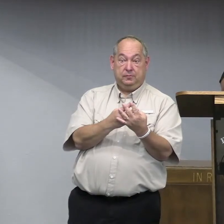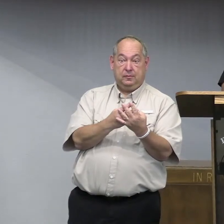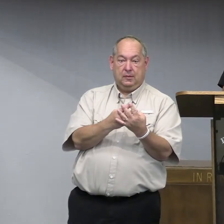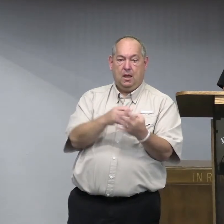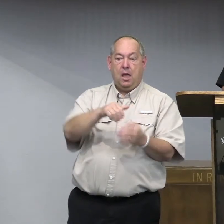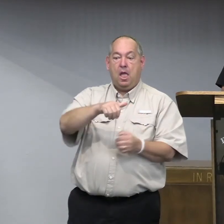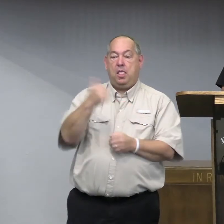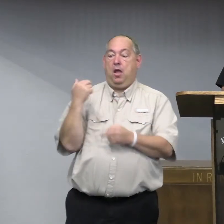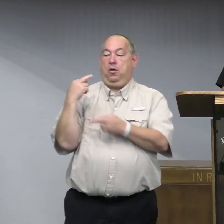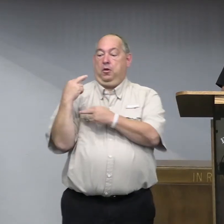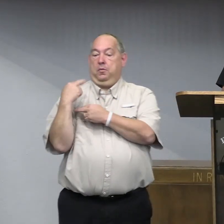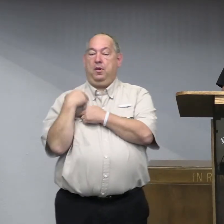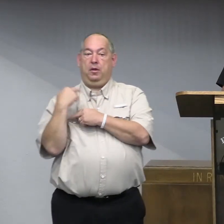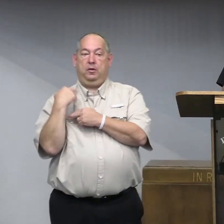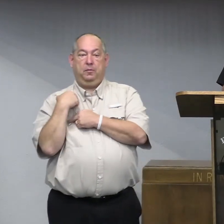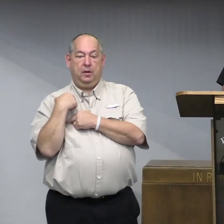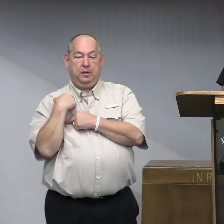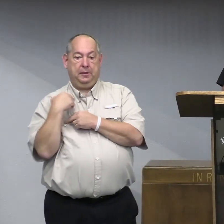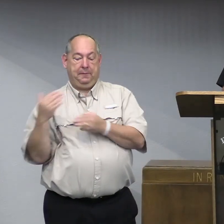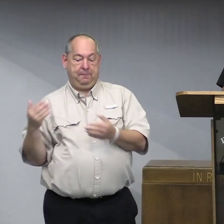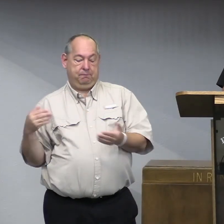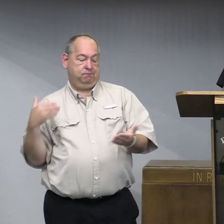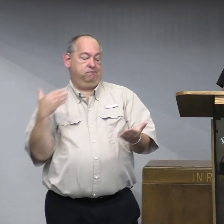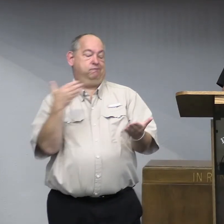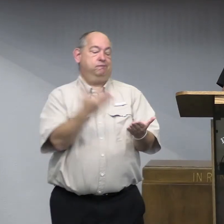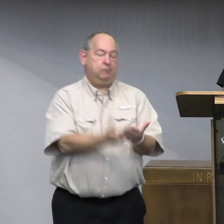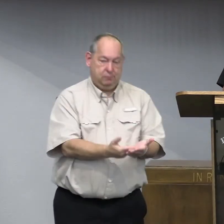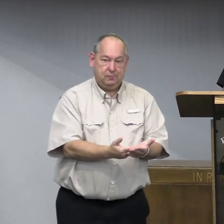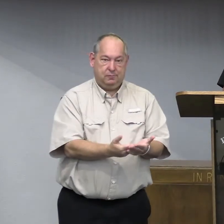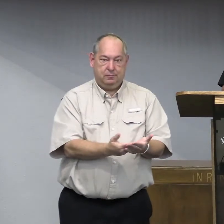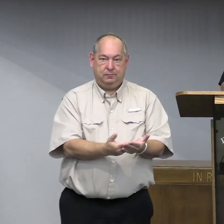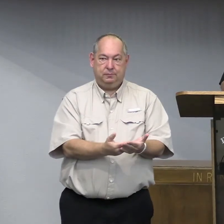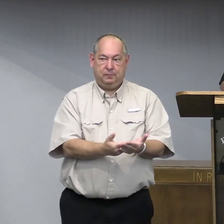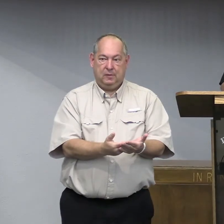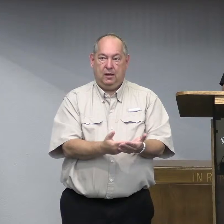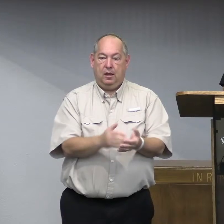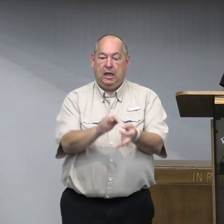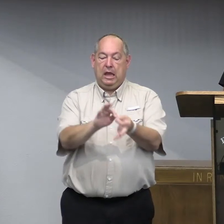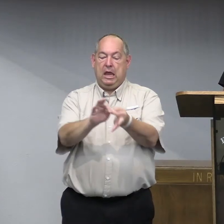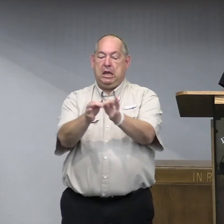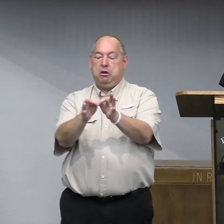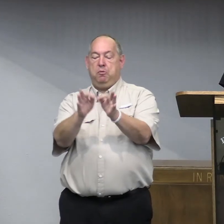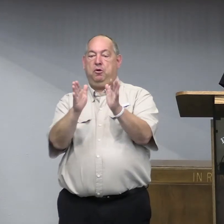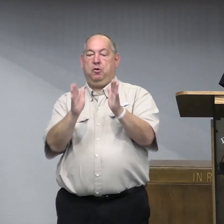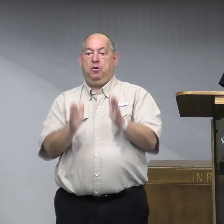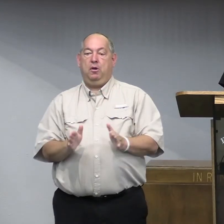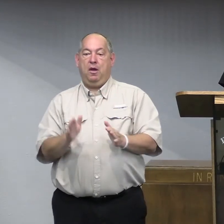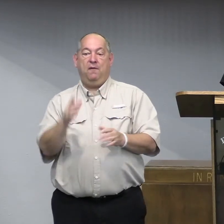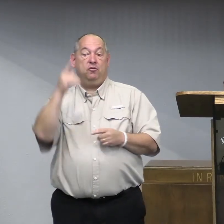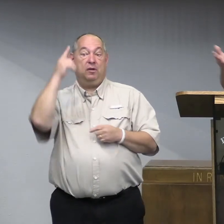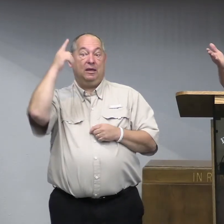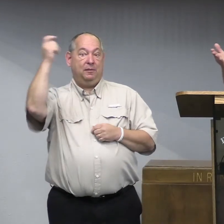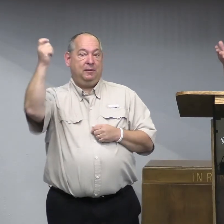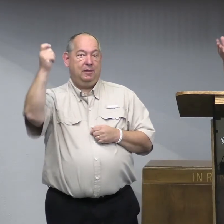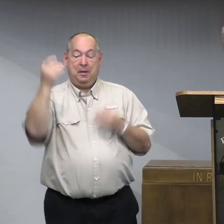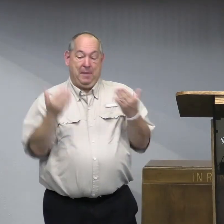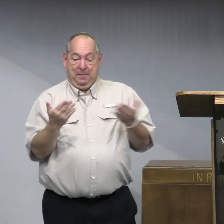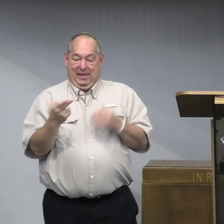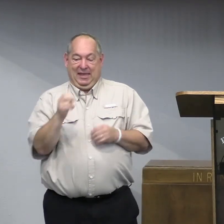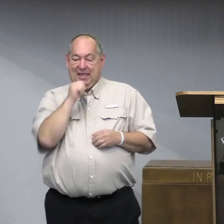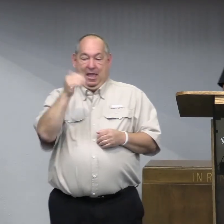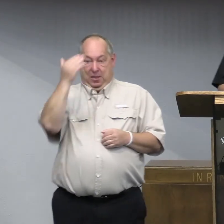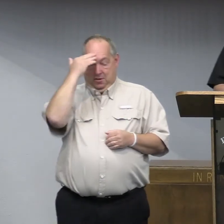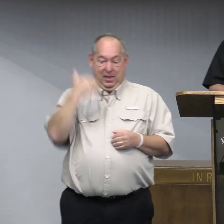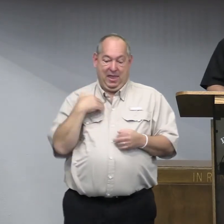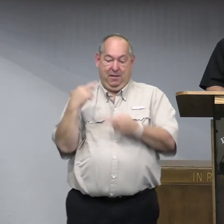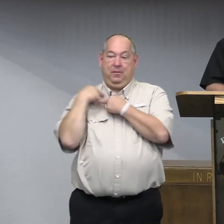another responsibility ends up in his lap. Interpreter of dreams. He may have not even known he had